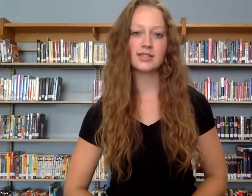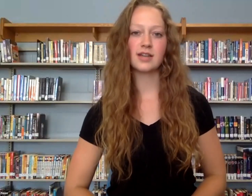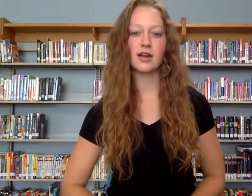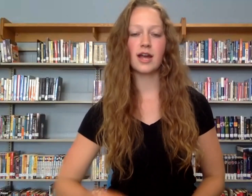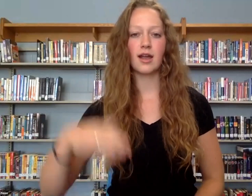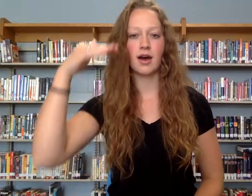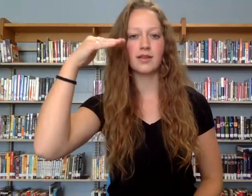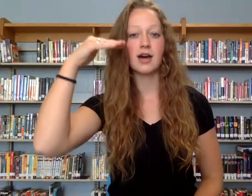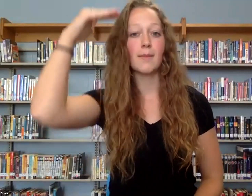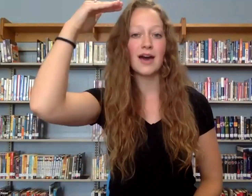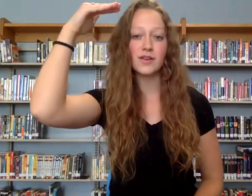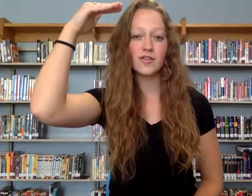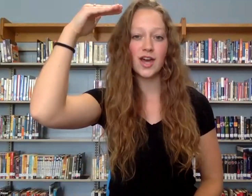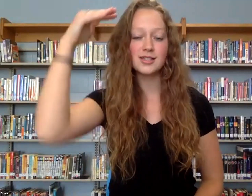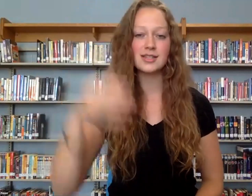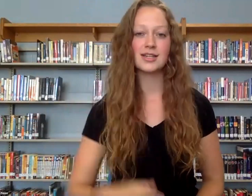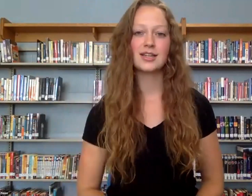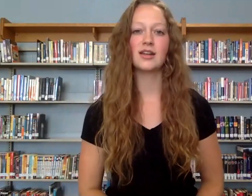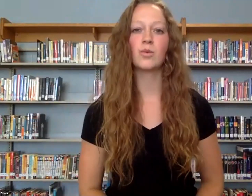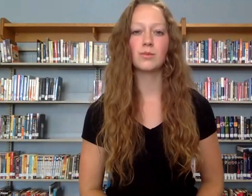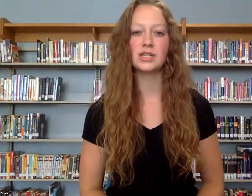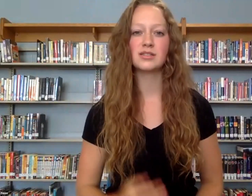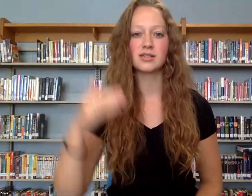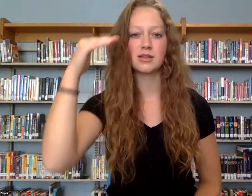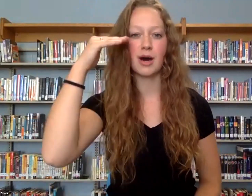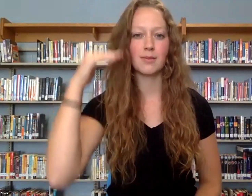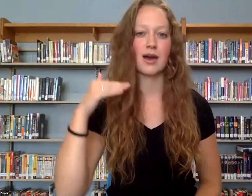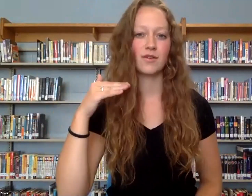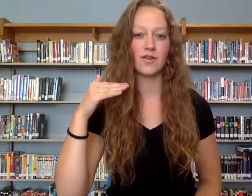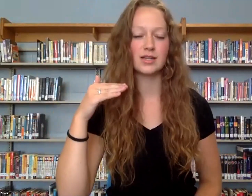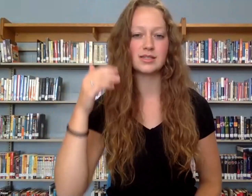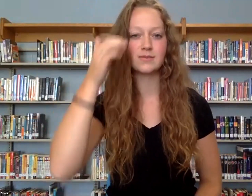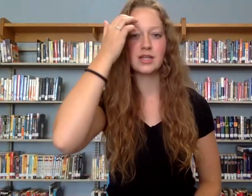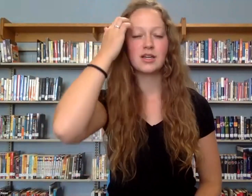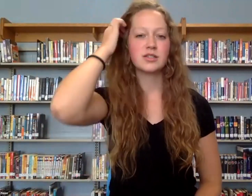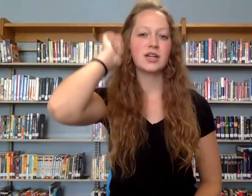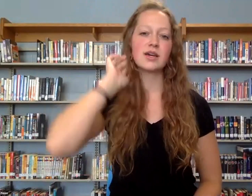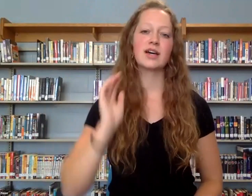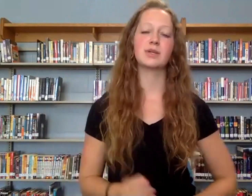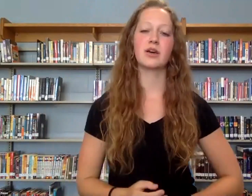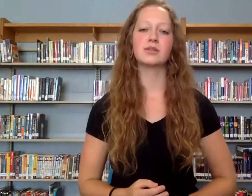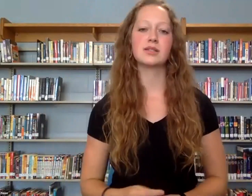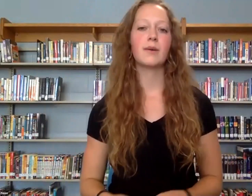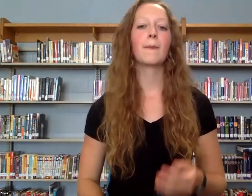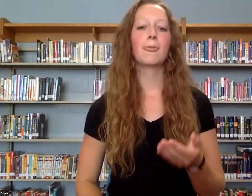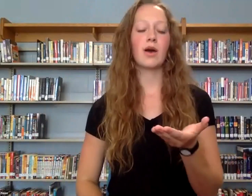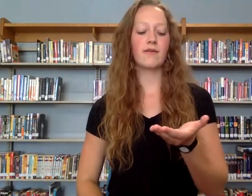start your hand on the top half of your face, and a woman starts on the bottom half of your face. So here's how husband goes. You have